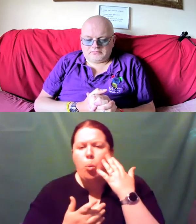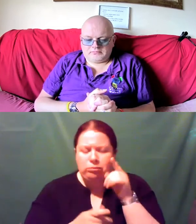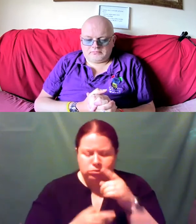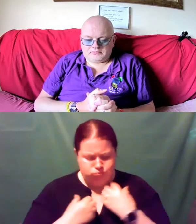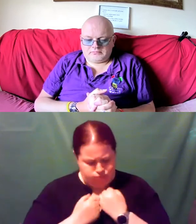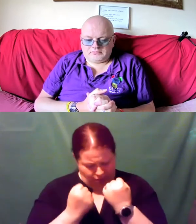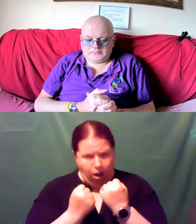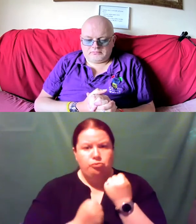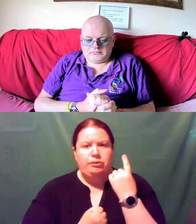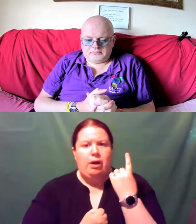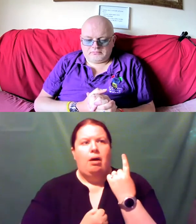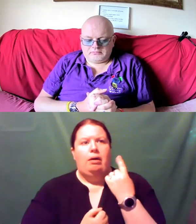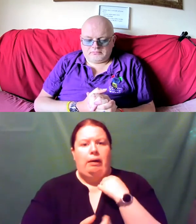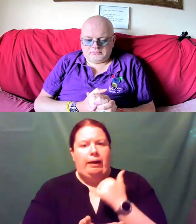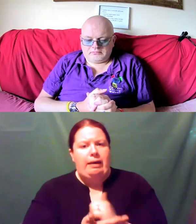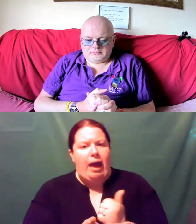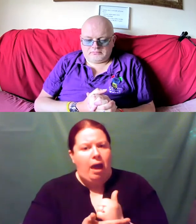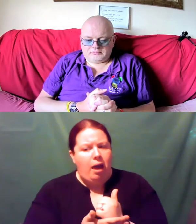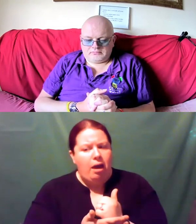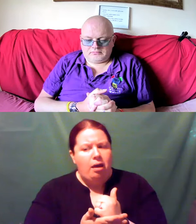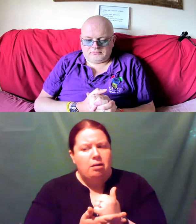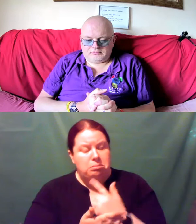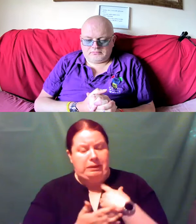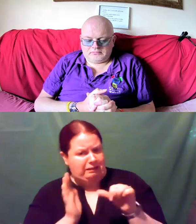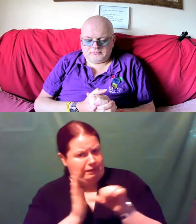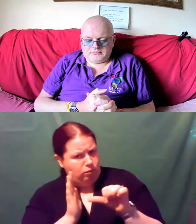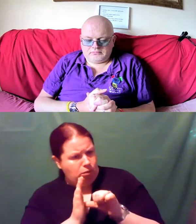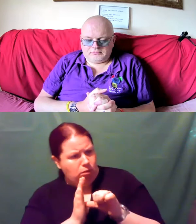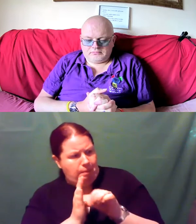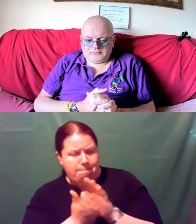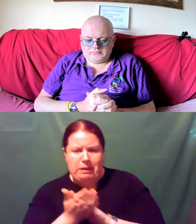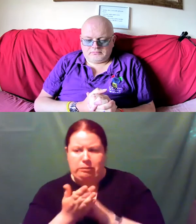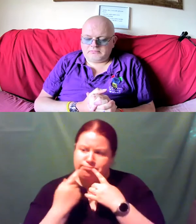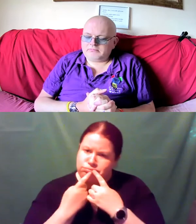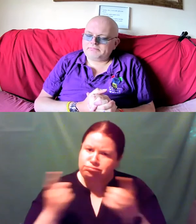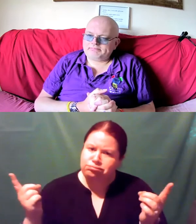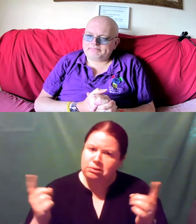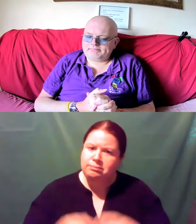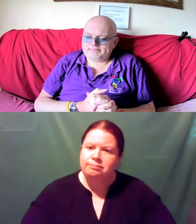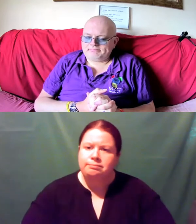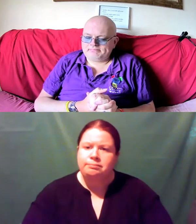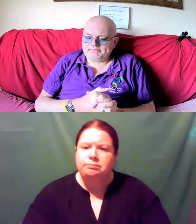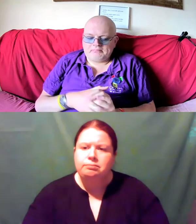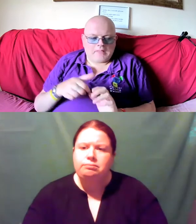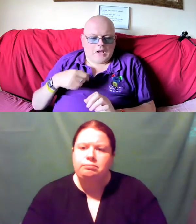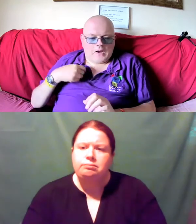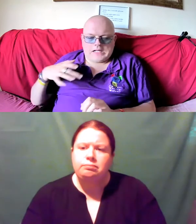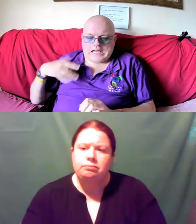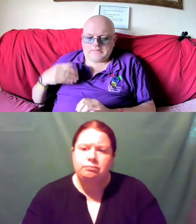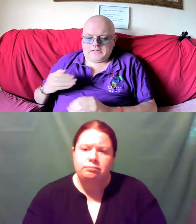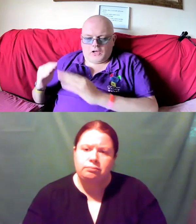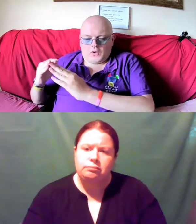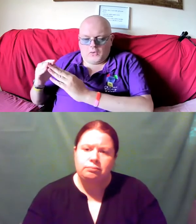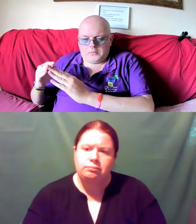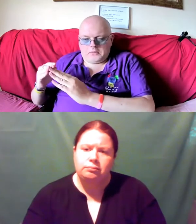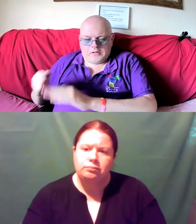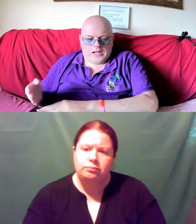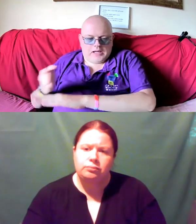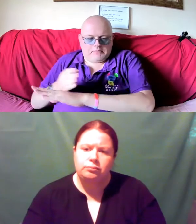quite difficult for you to come out at that point. Well, certainly when I was living at home prior to going to